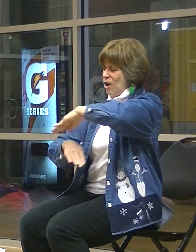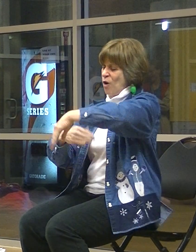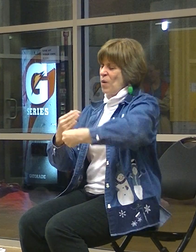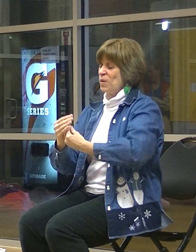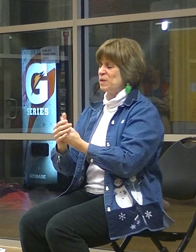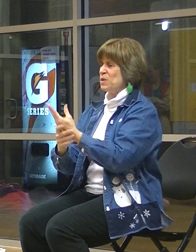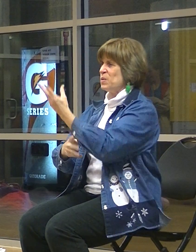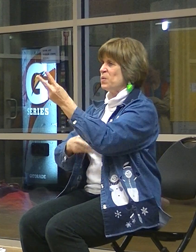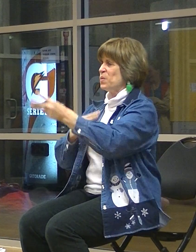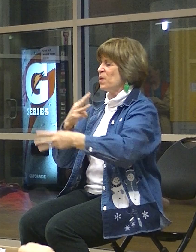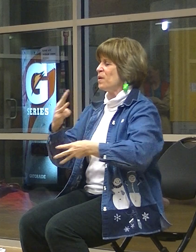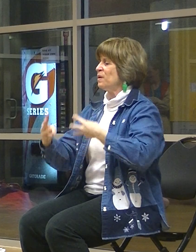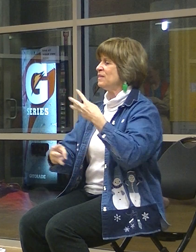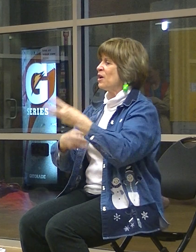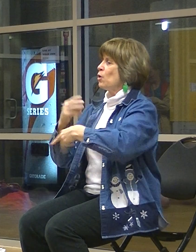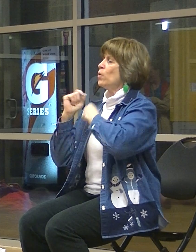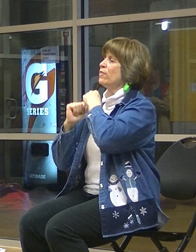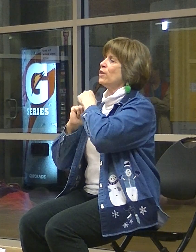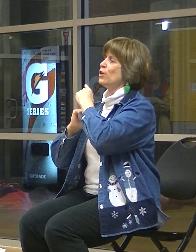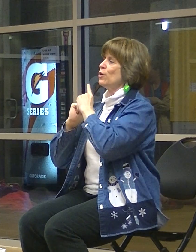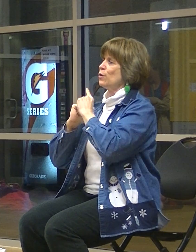whole new world with you.